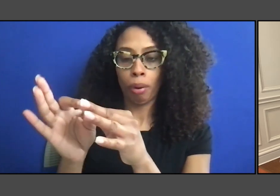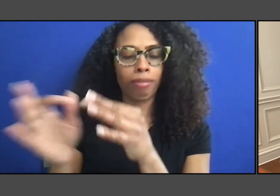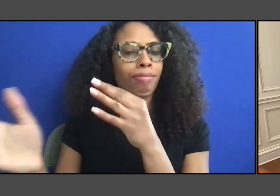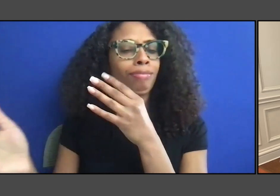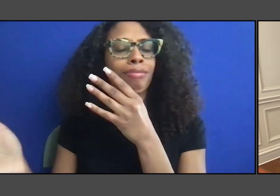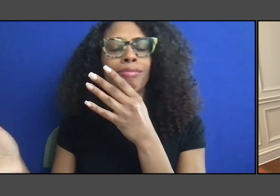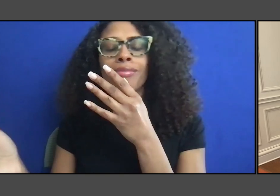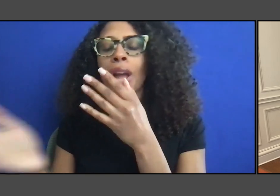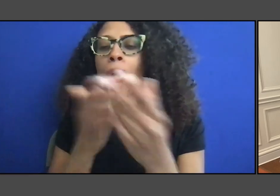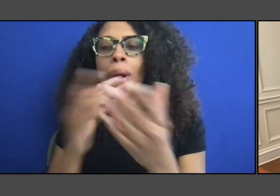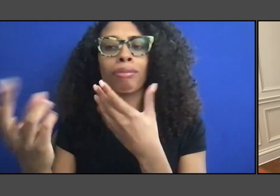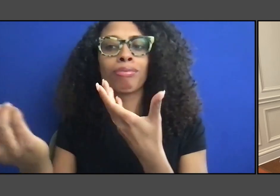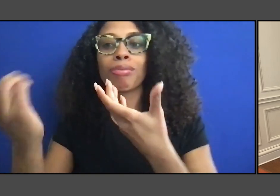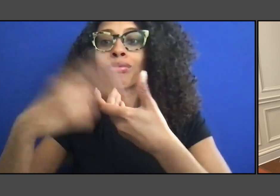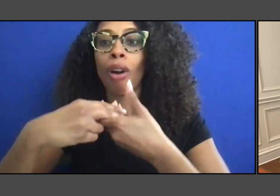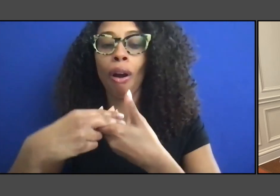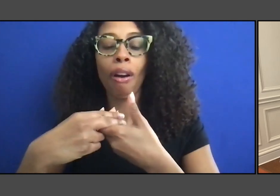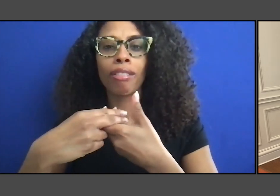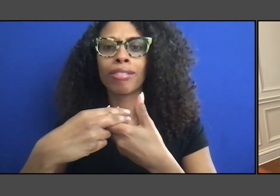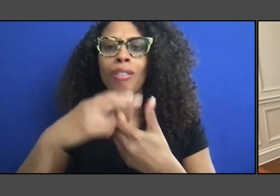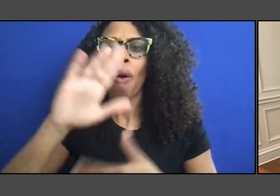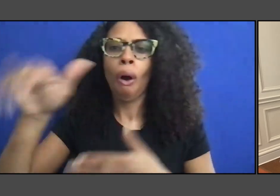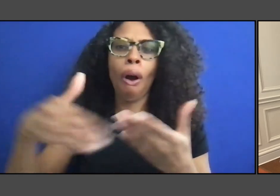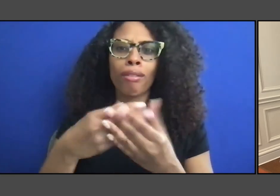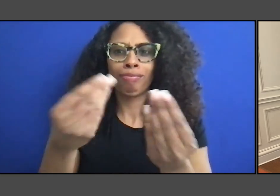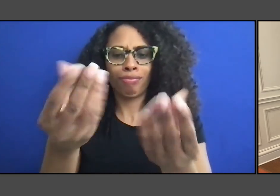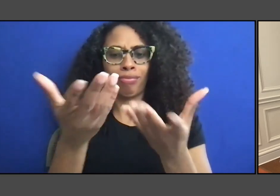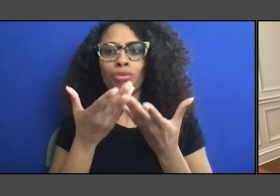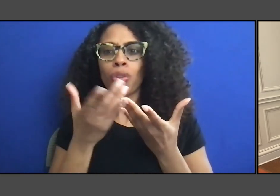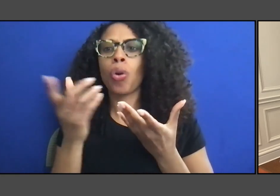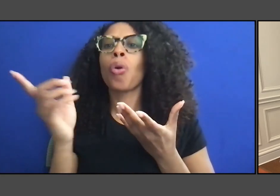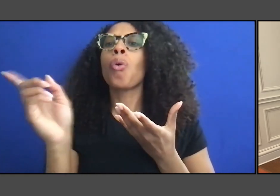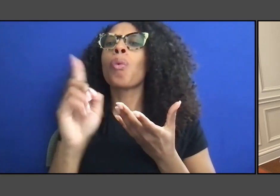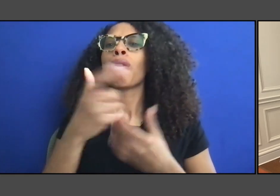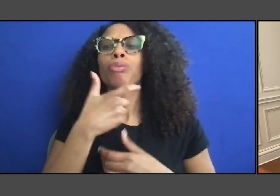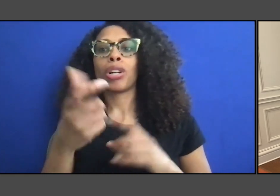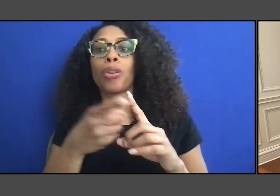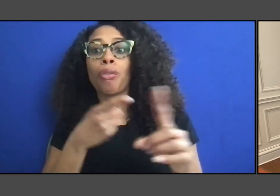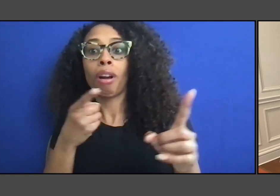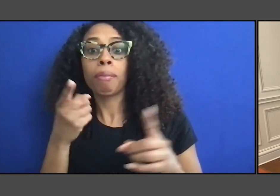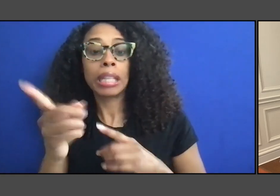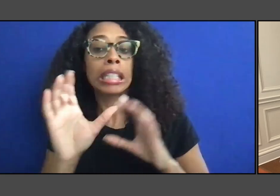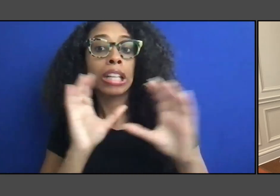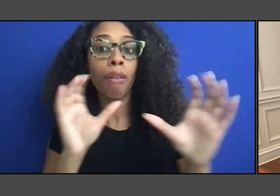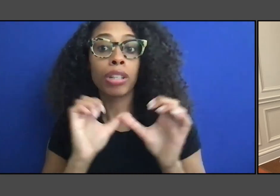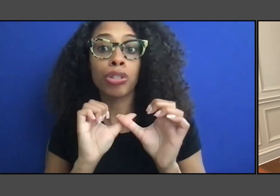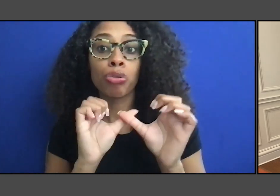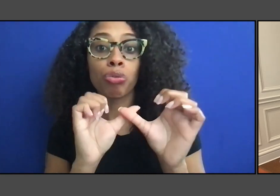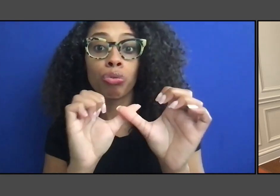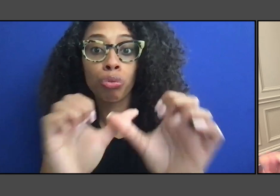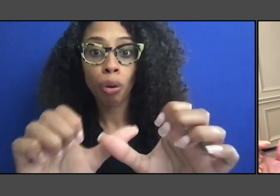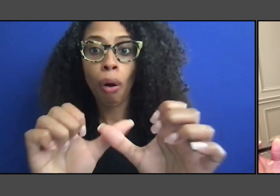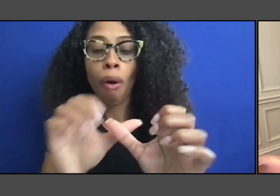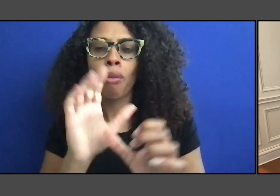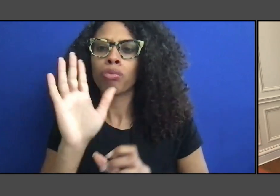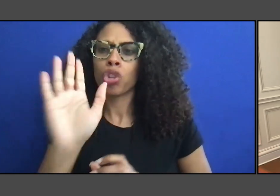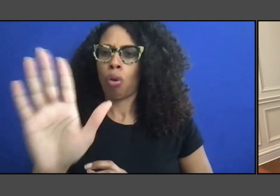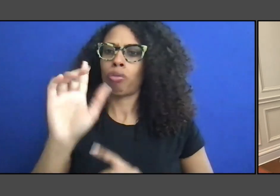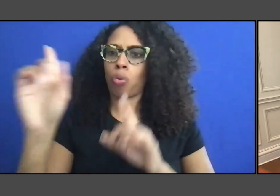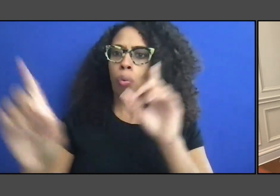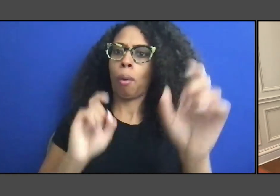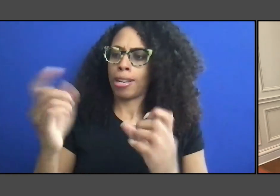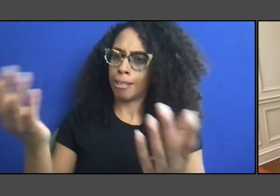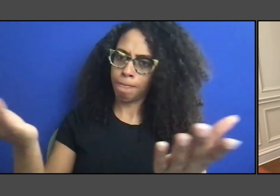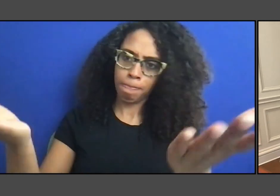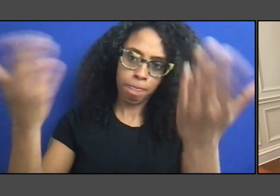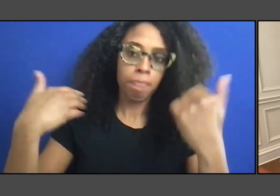to continue telling us where you're watching from. And as the conversation continues, to share your questions with us. It is just beautiful